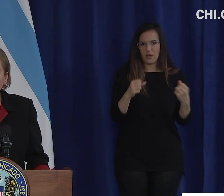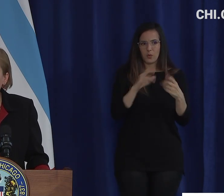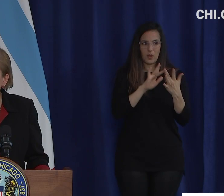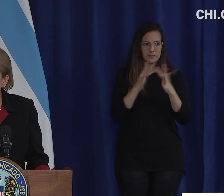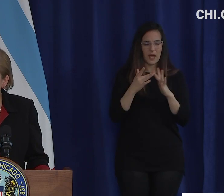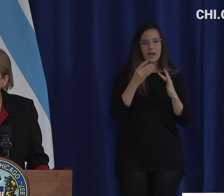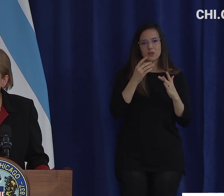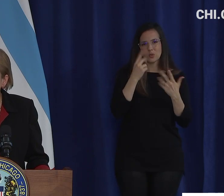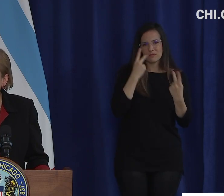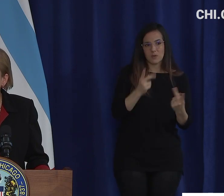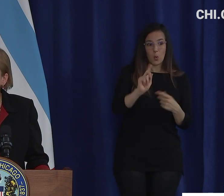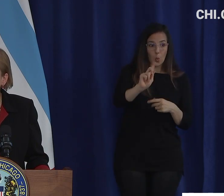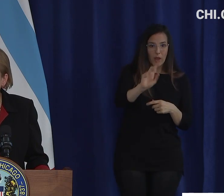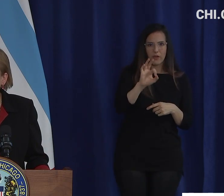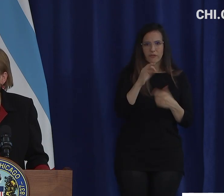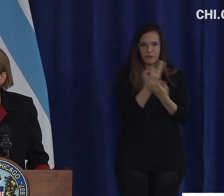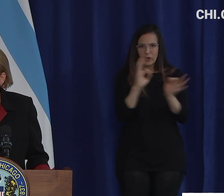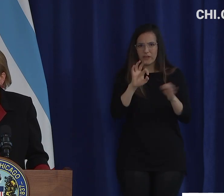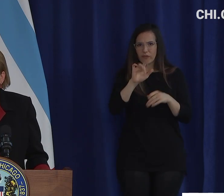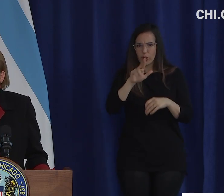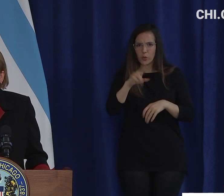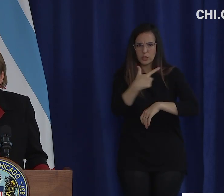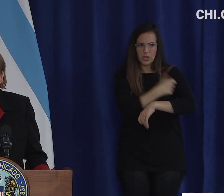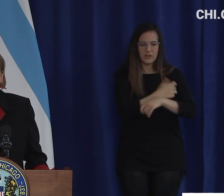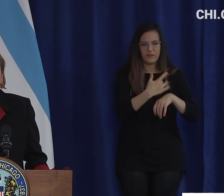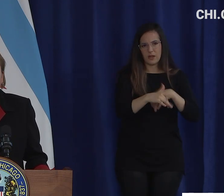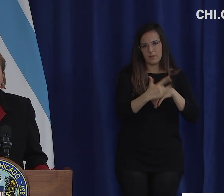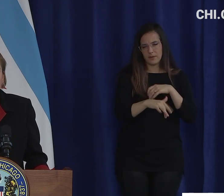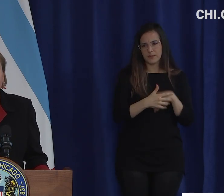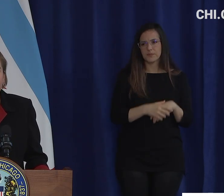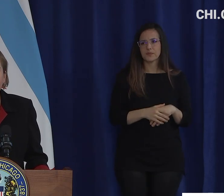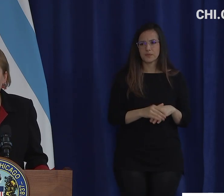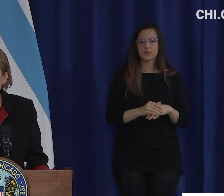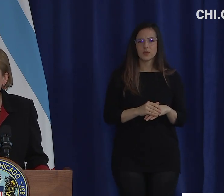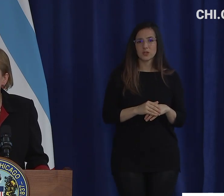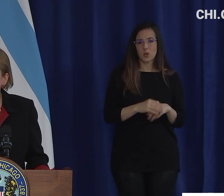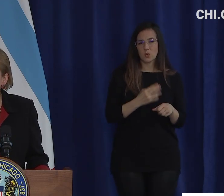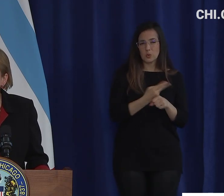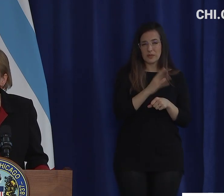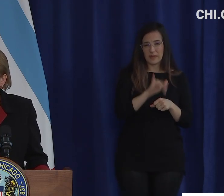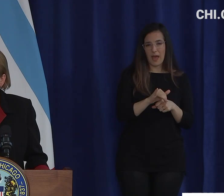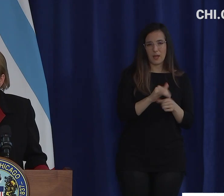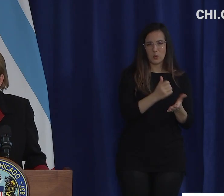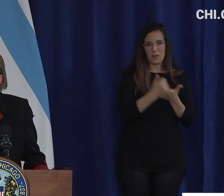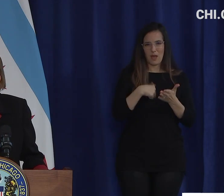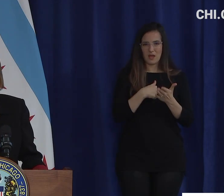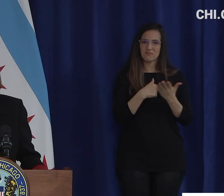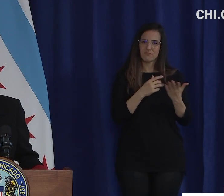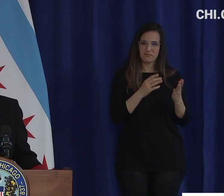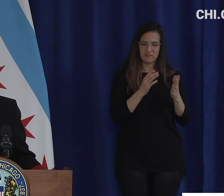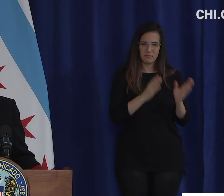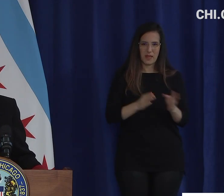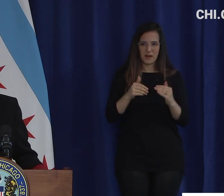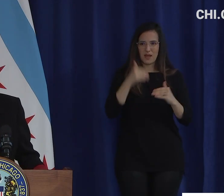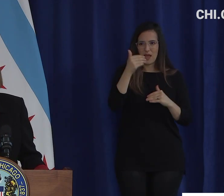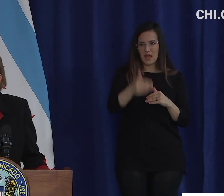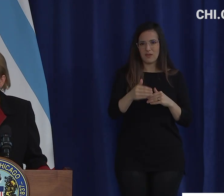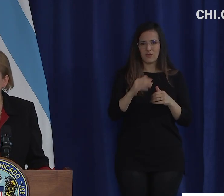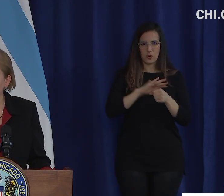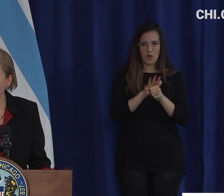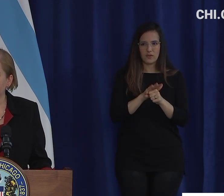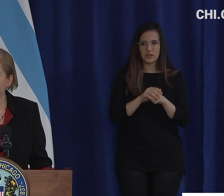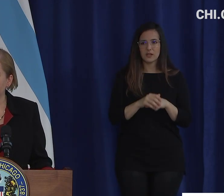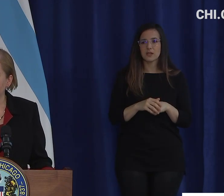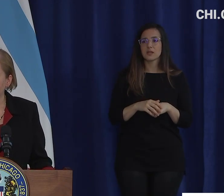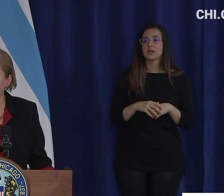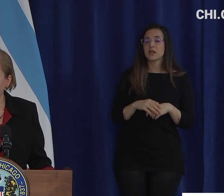reporting out on our influenza progress and how we're using that to plan ahead for COVID. And while CPS is going full virtual,